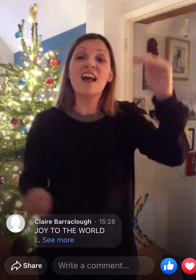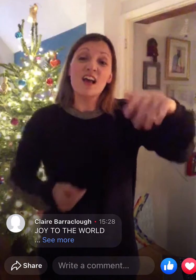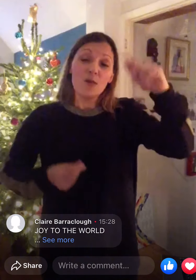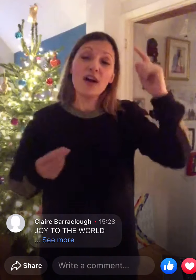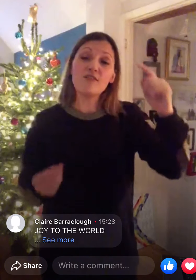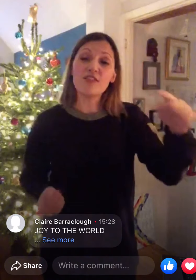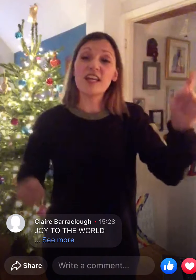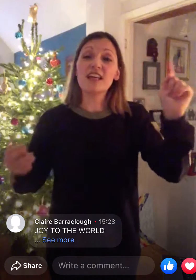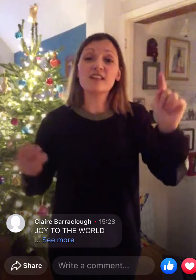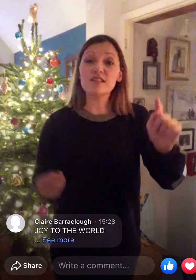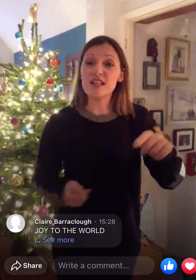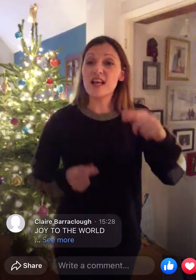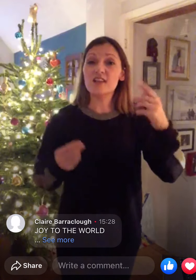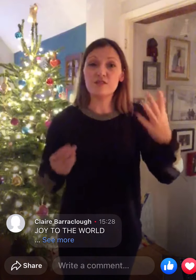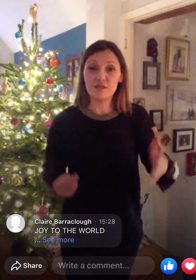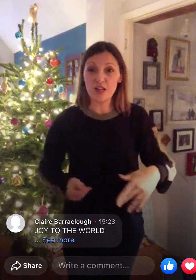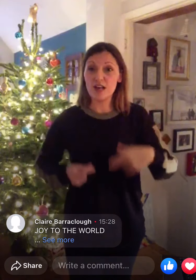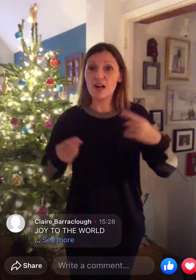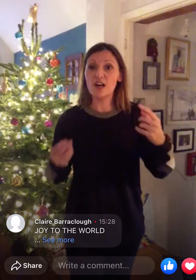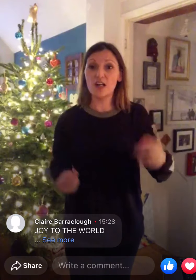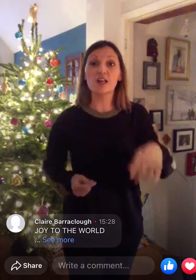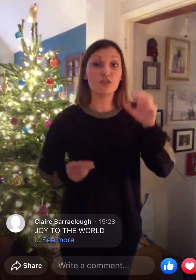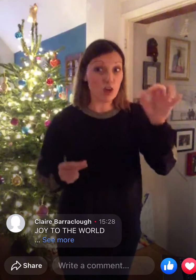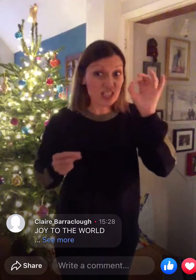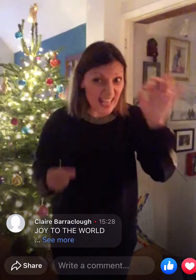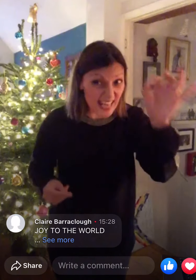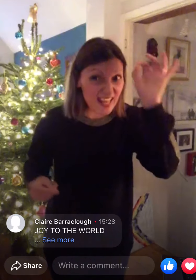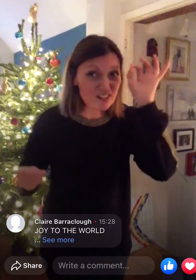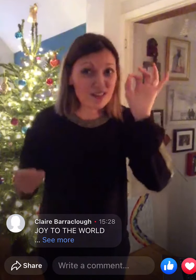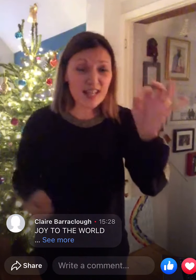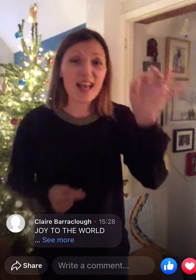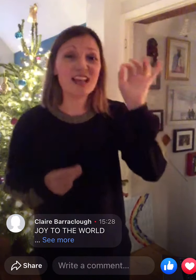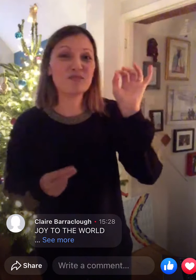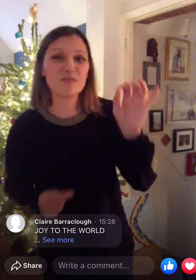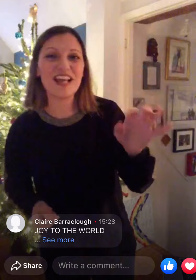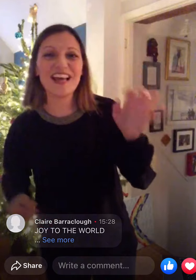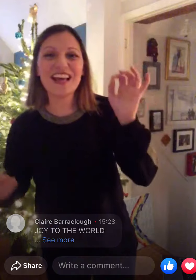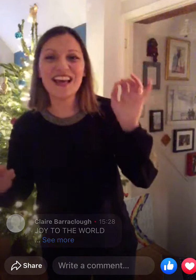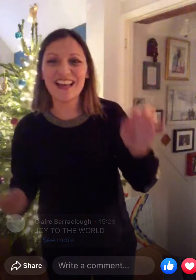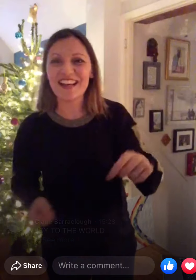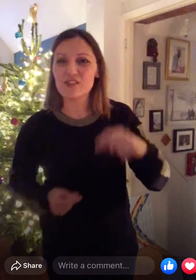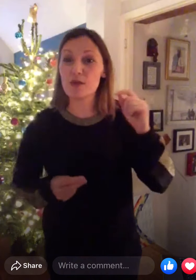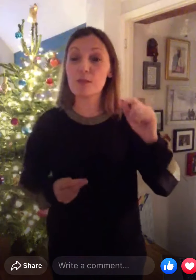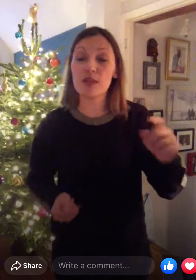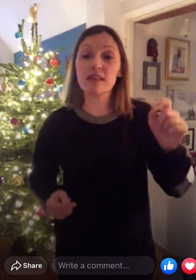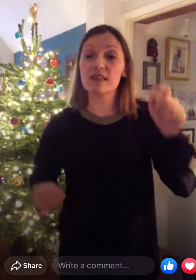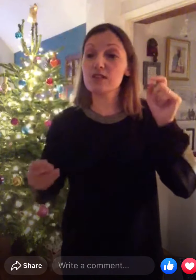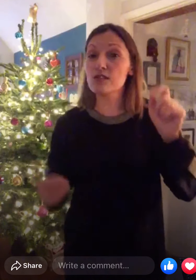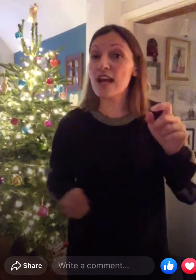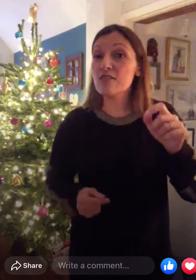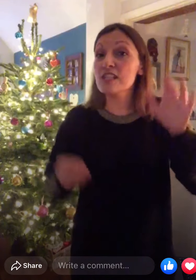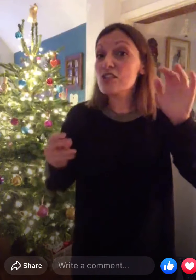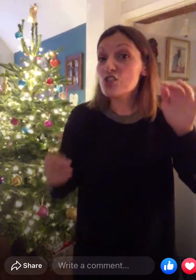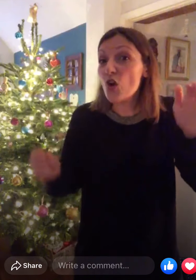While fields and floods. Rocks, hills and plains. Repeat the sounding joy.